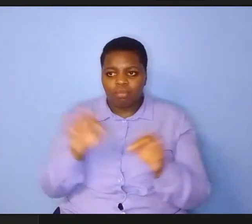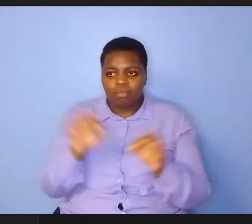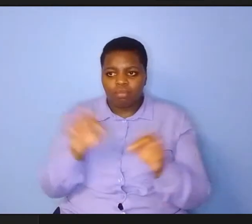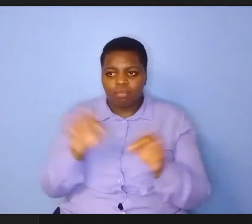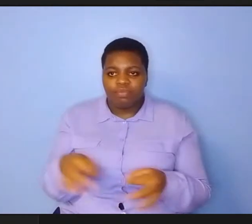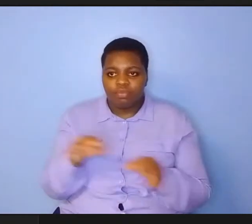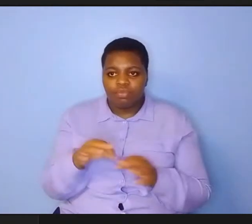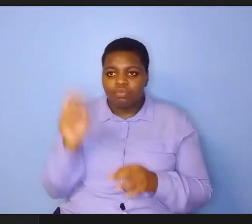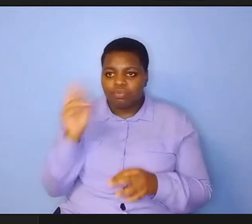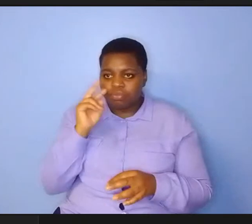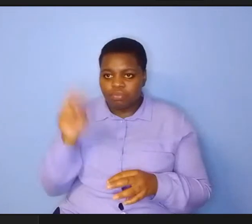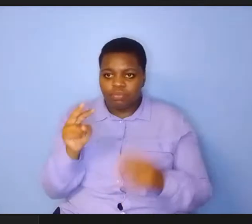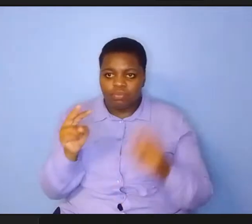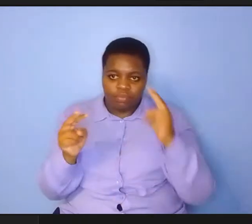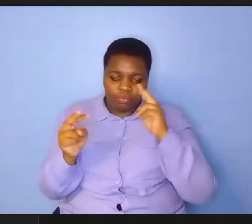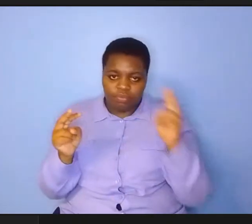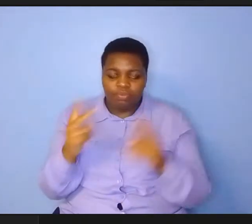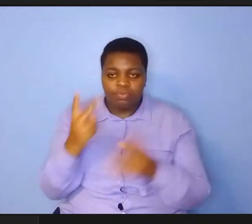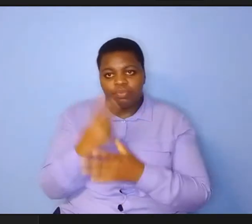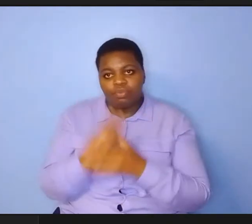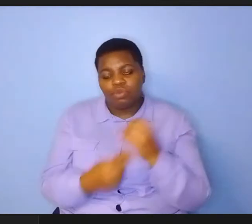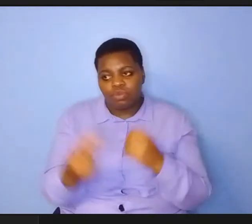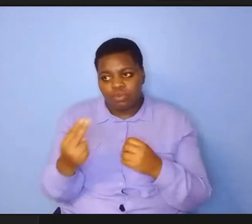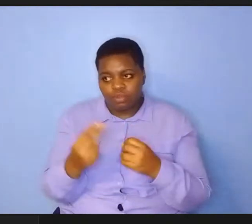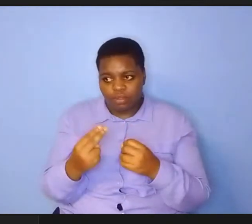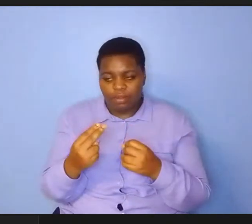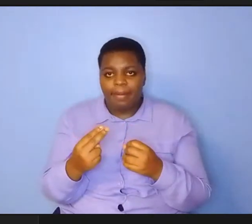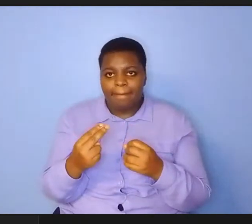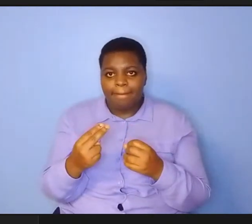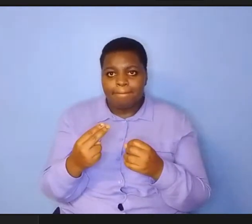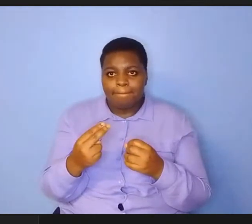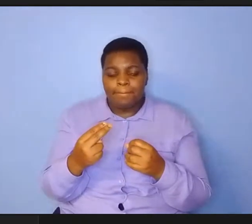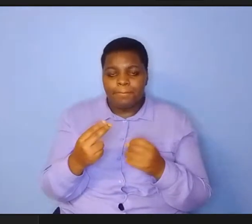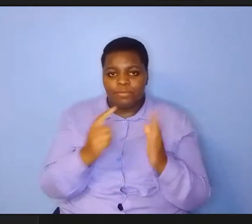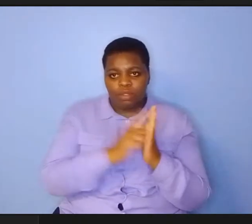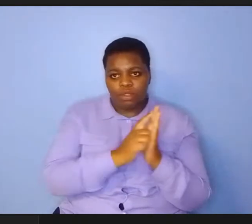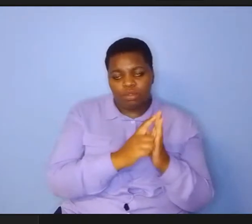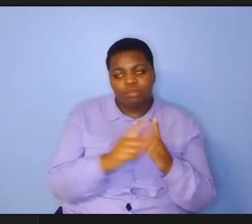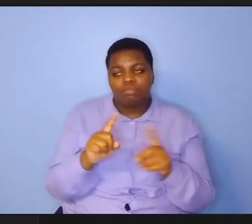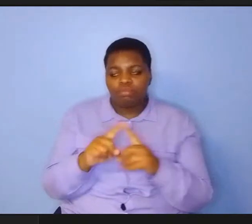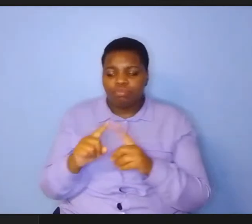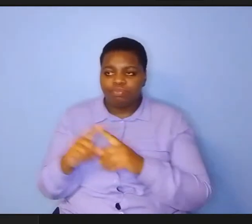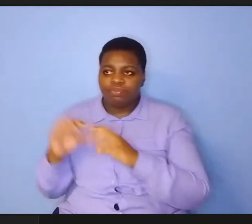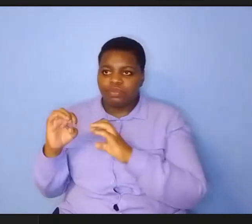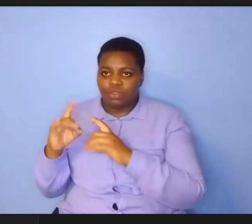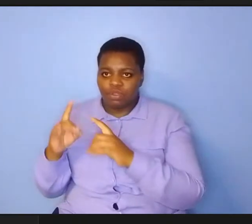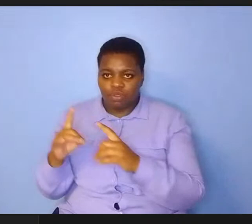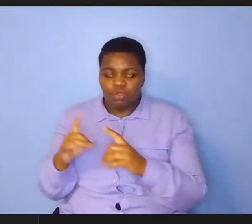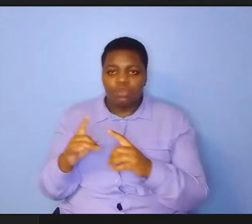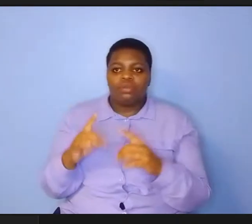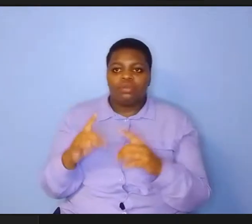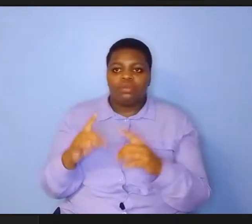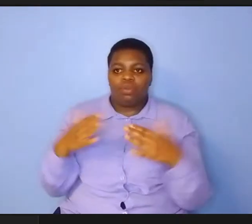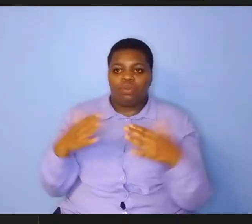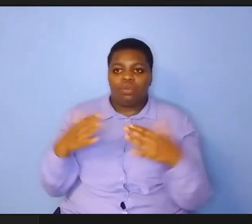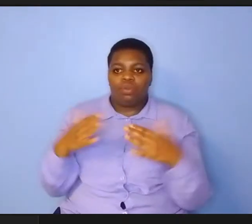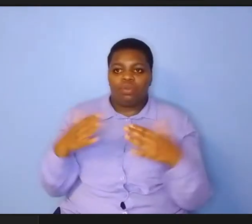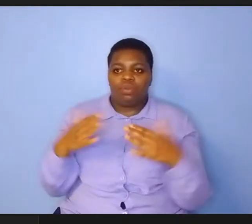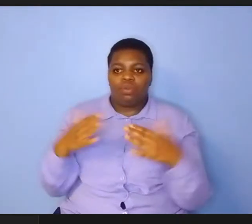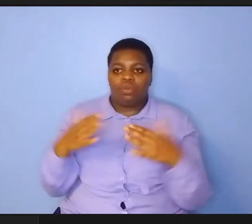perspectives, both from a legal point of view, from an education point of view, from the well-being of the child's point of